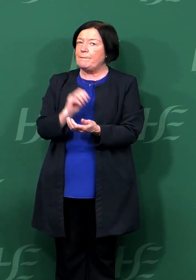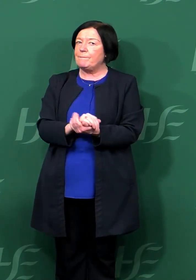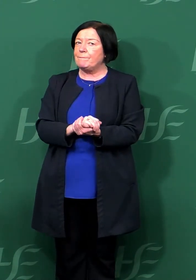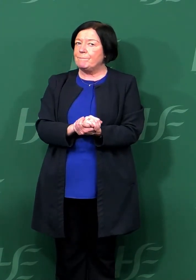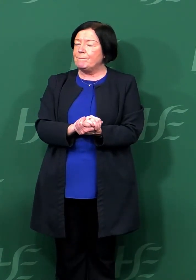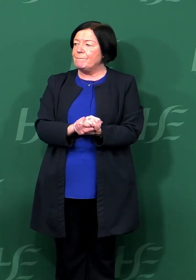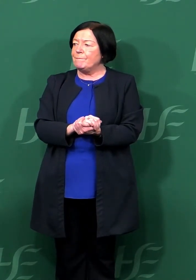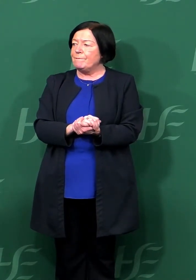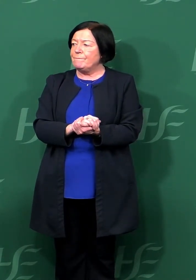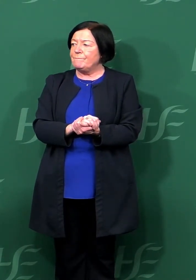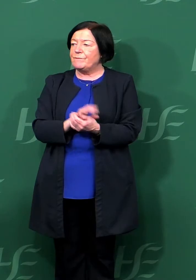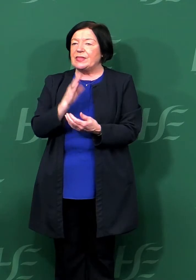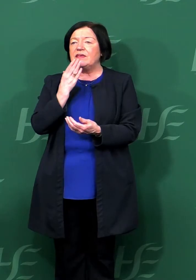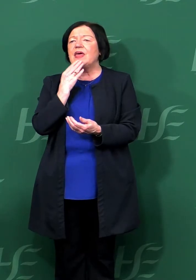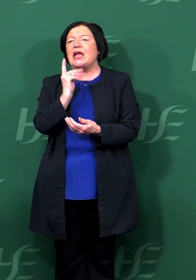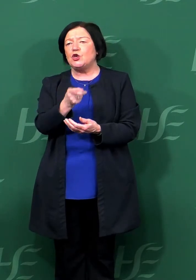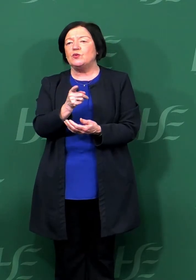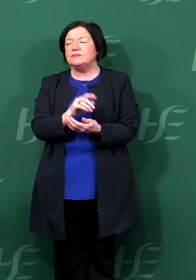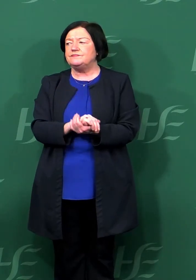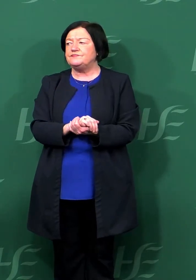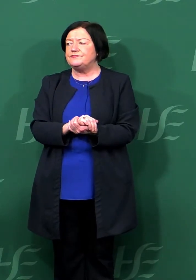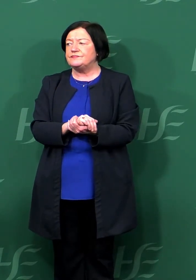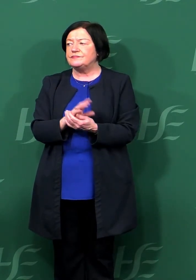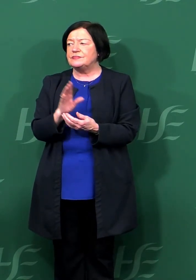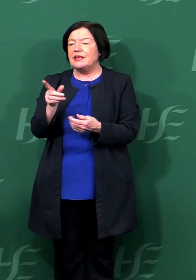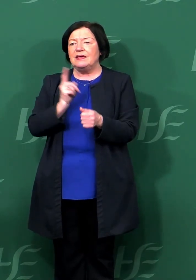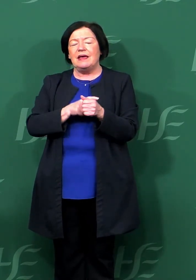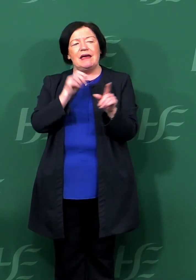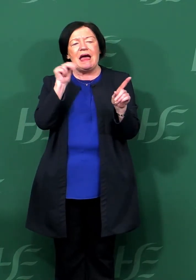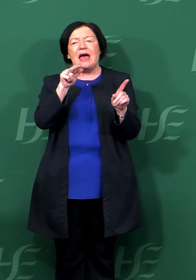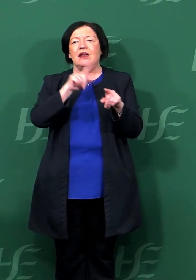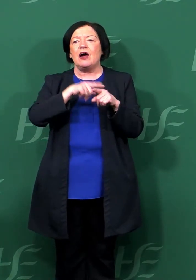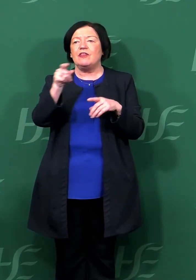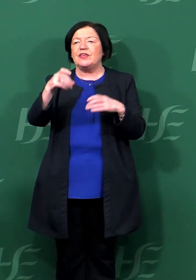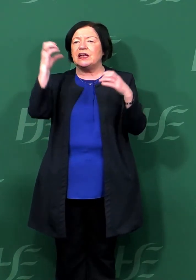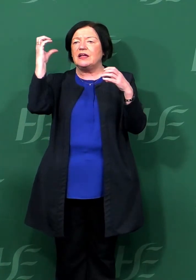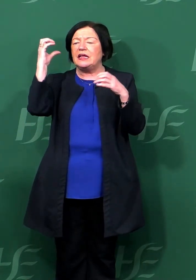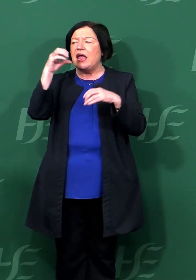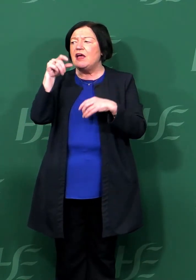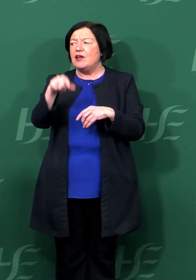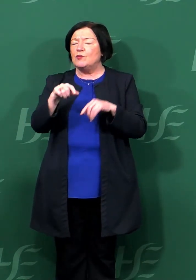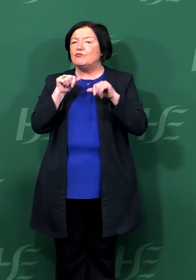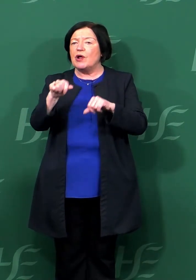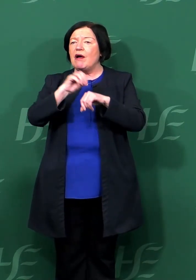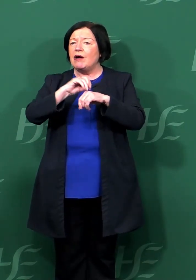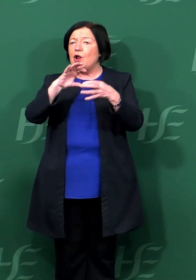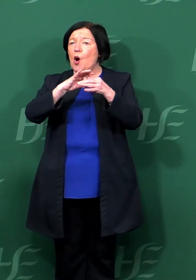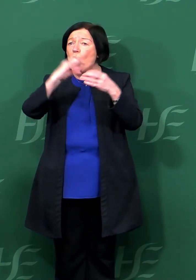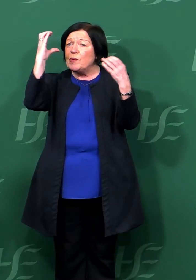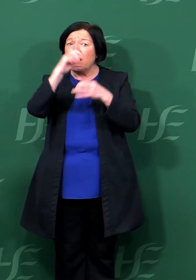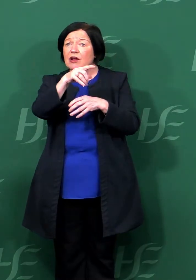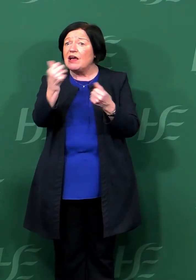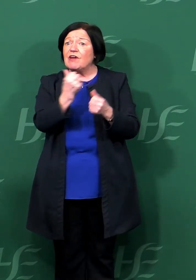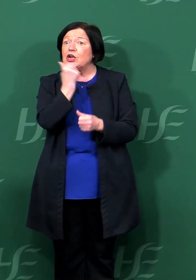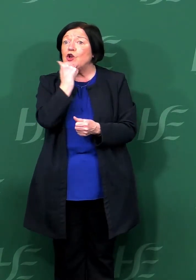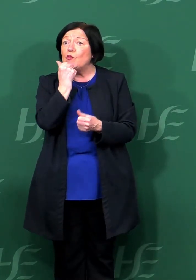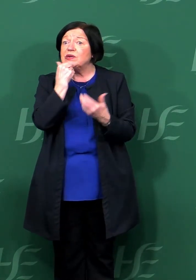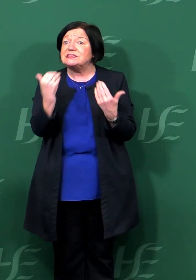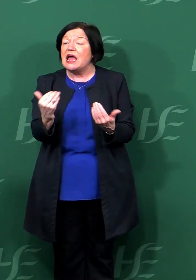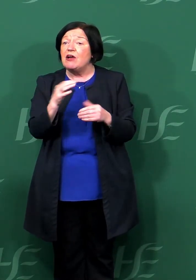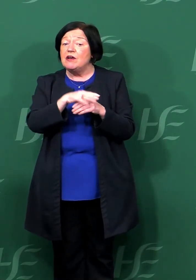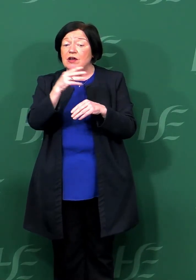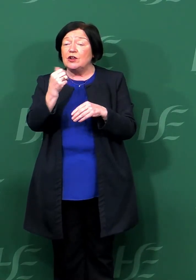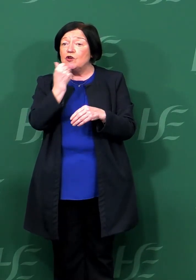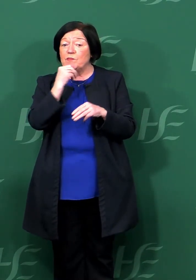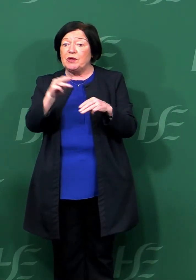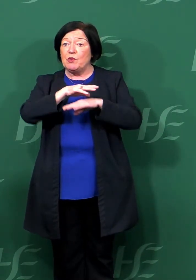Okay, thank you. And Anne, again, just on the carers, you mentioned the pressures on home care. Do you have any number now for the number of